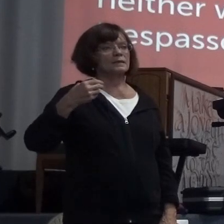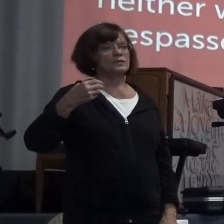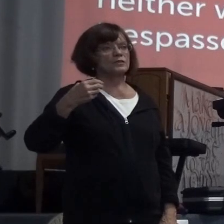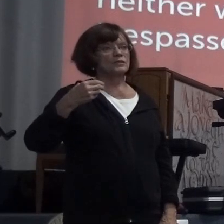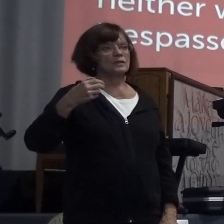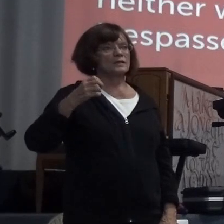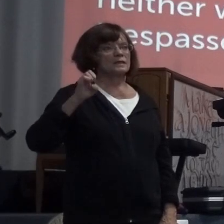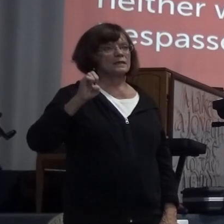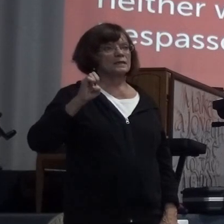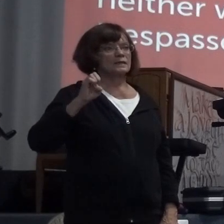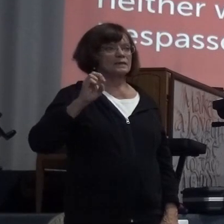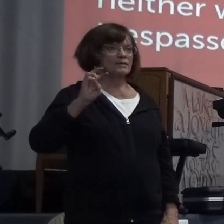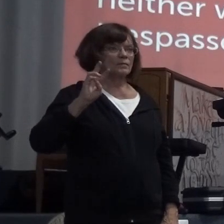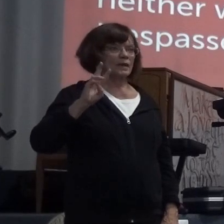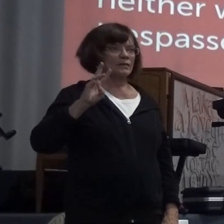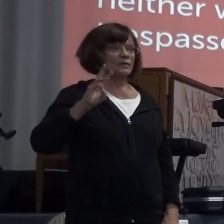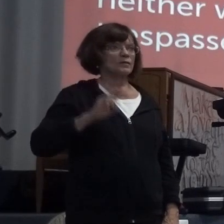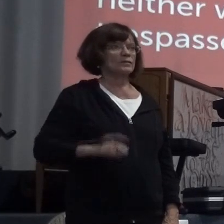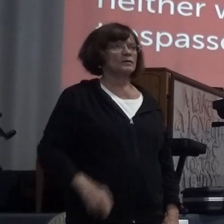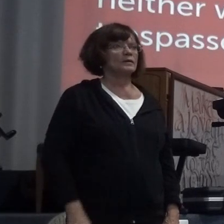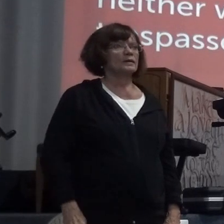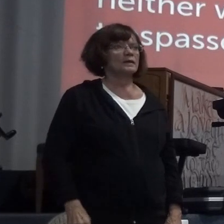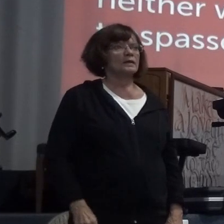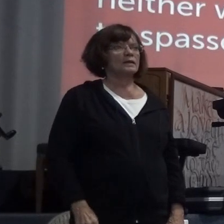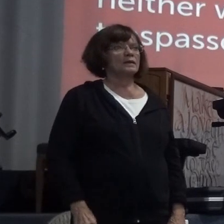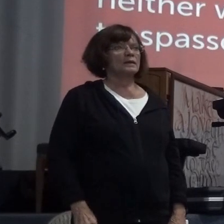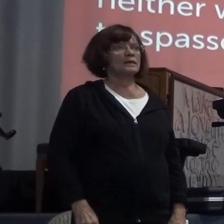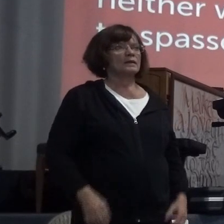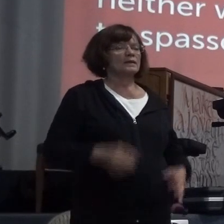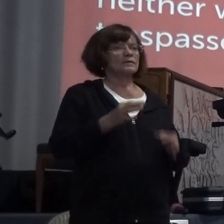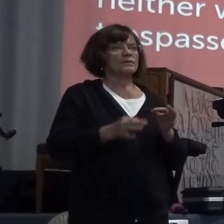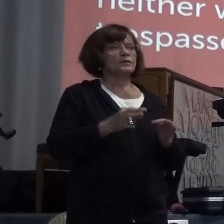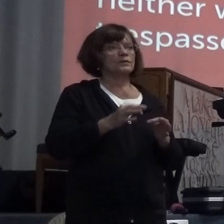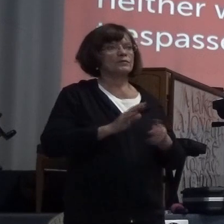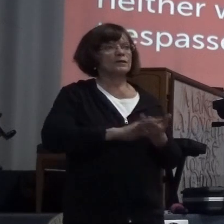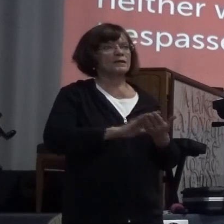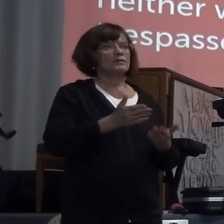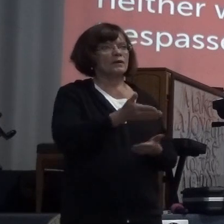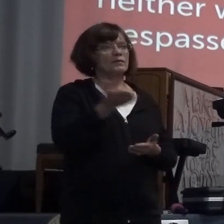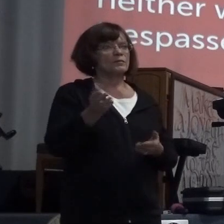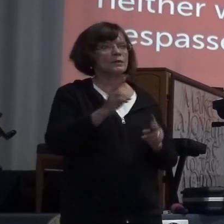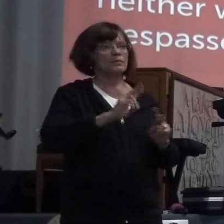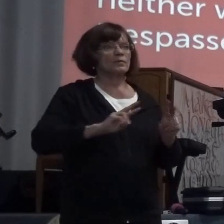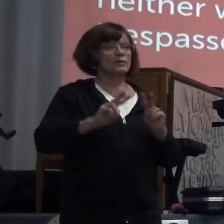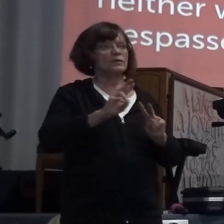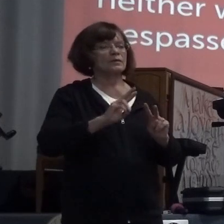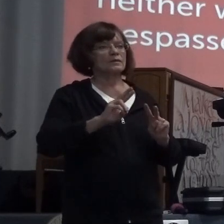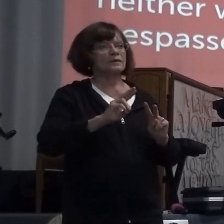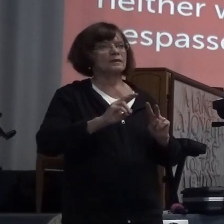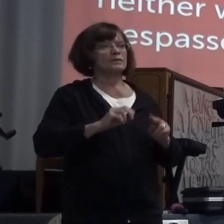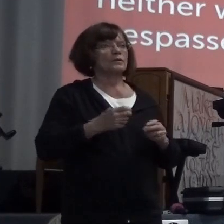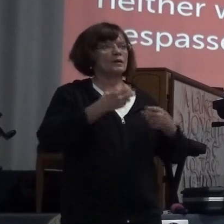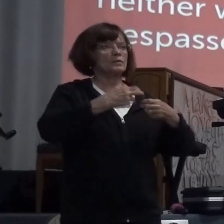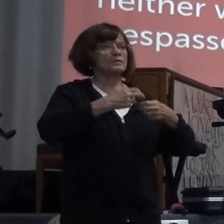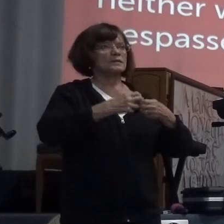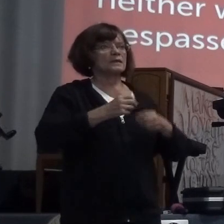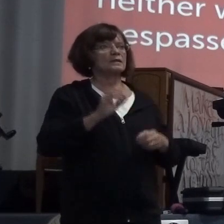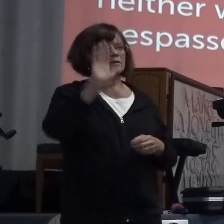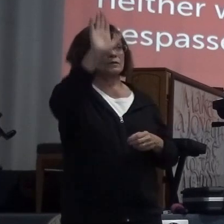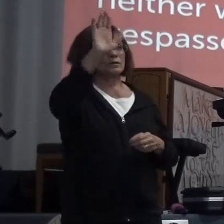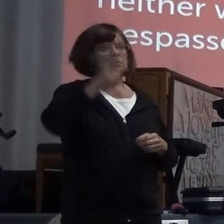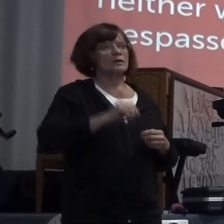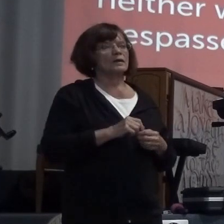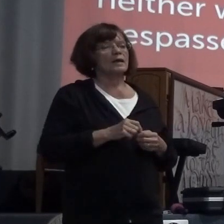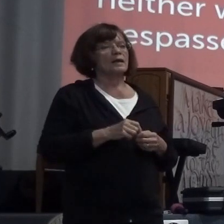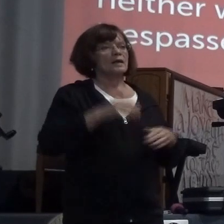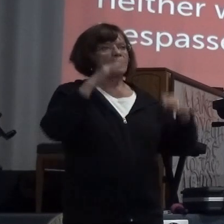their trespasses, your heavenly Father will also forgive you. But if you do not forgive others their trespasses, neither will your Father